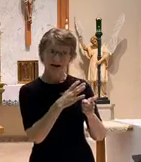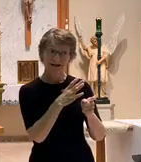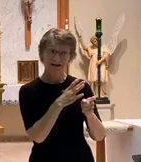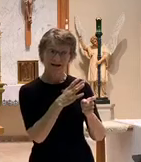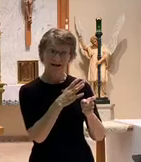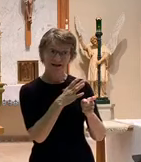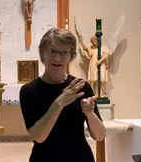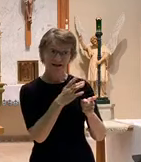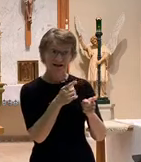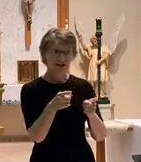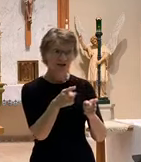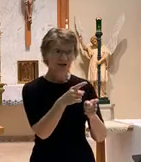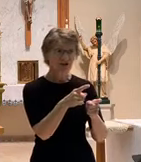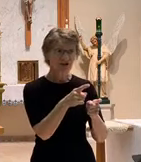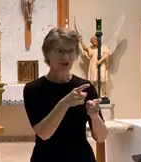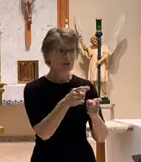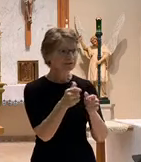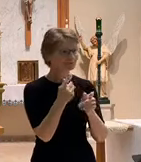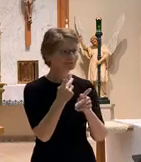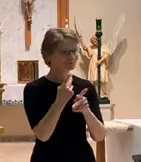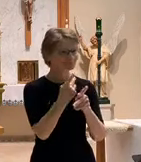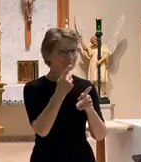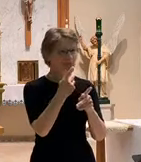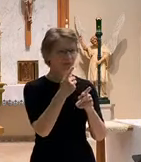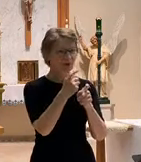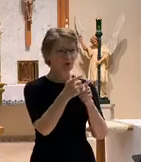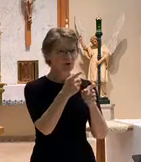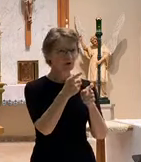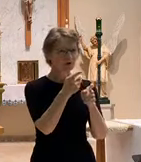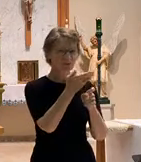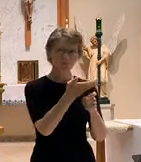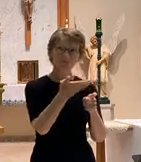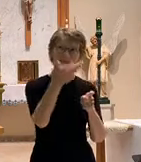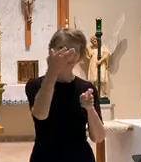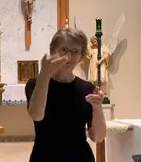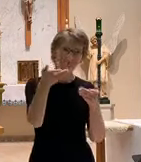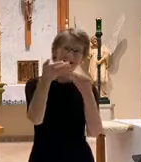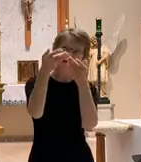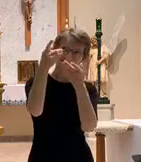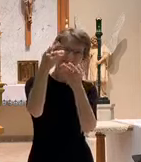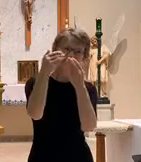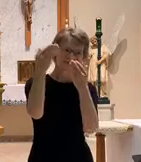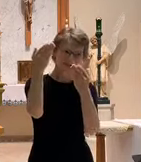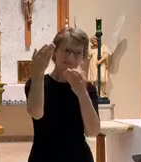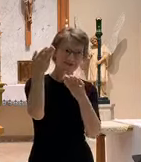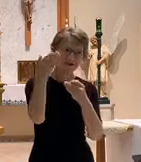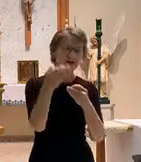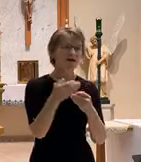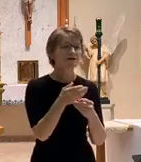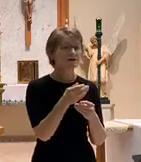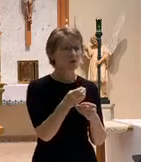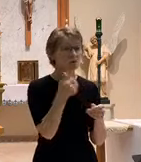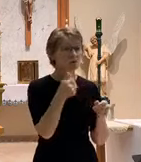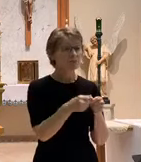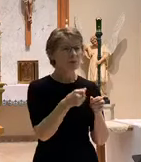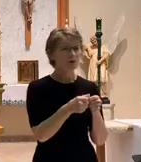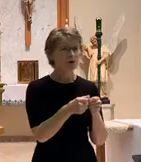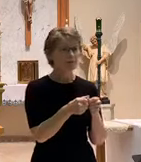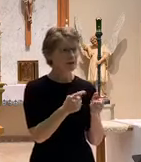you will not lose your reward for being hospitable. We must keep that in mind, because